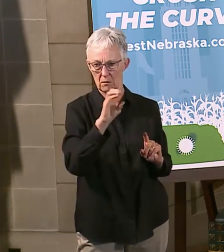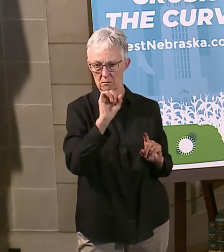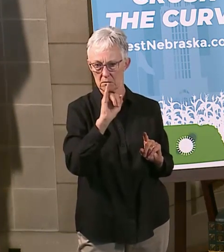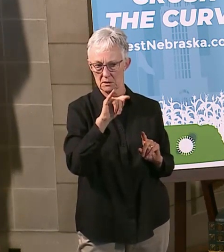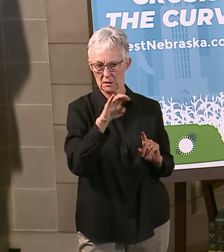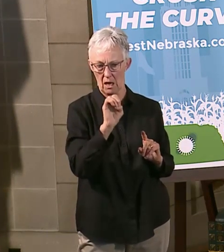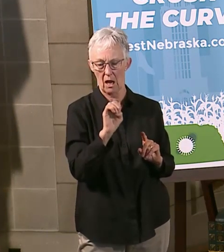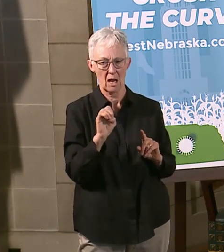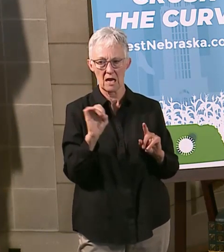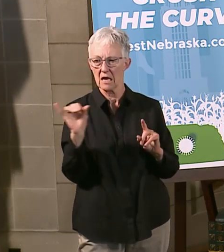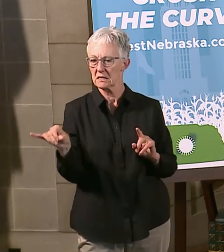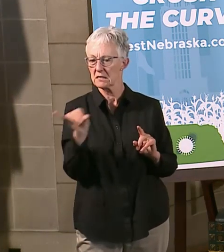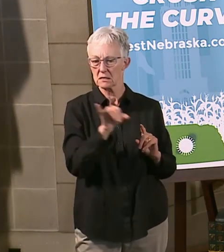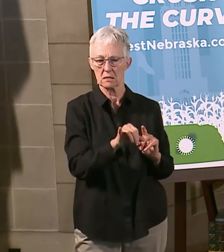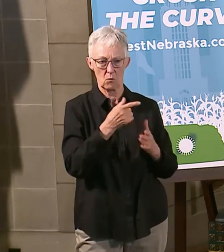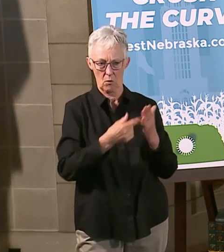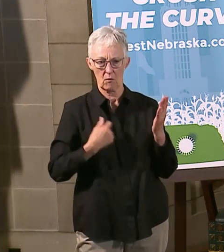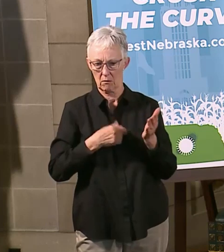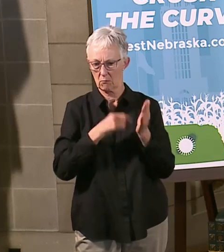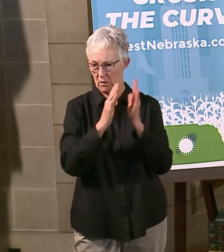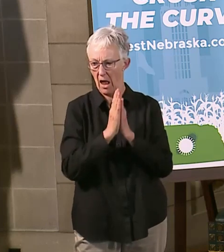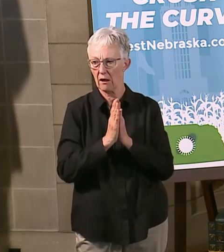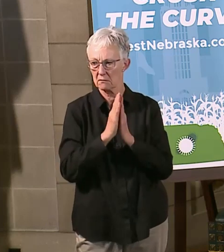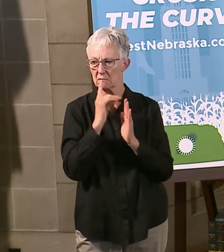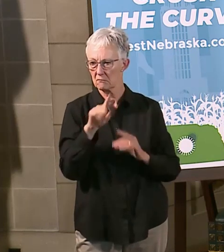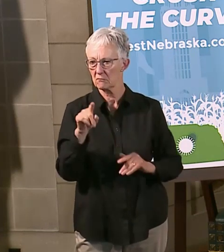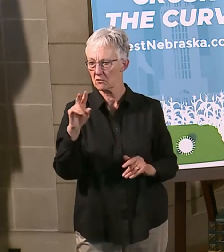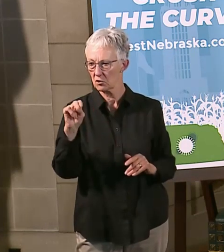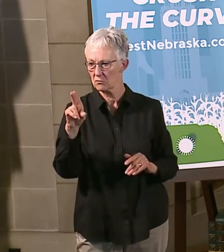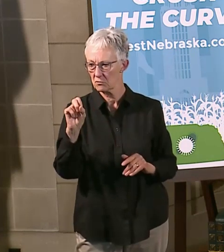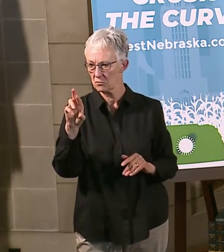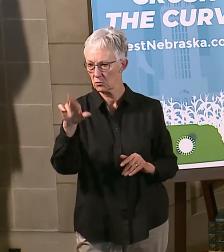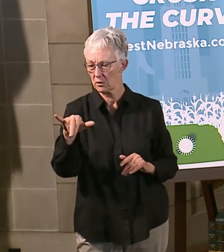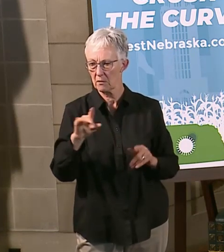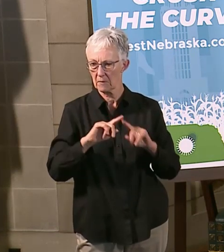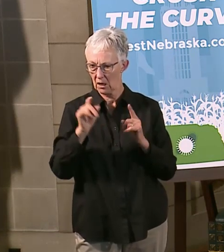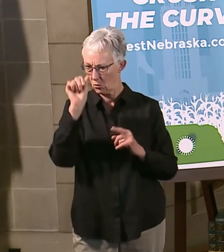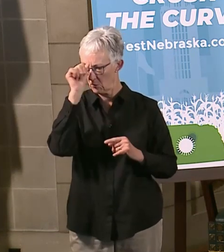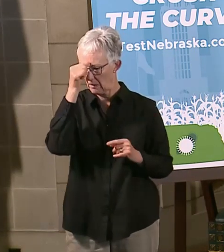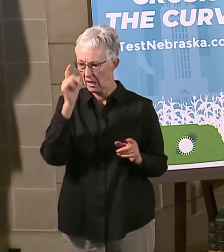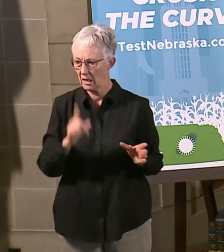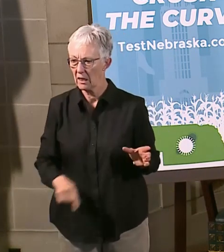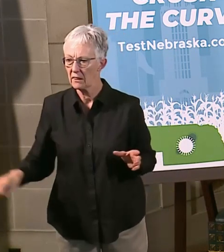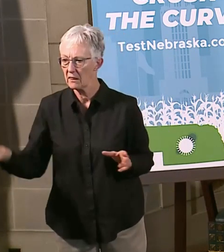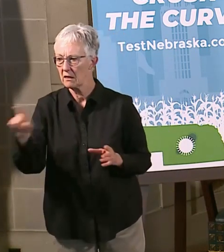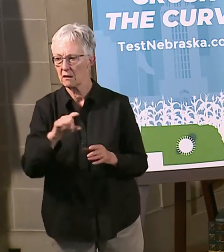again, similar to what we're doing with the nurseries and garden centers, but a reminder